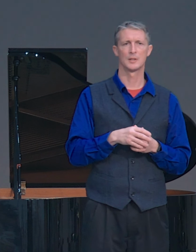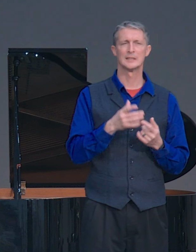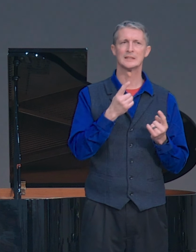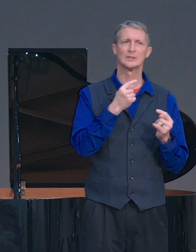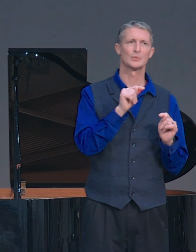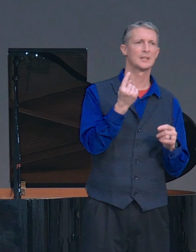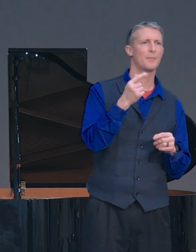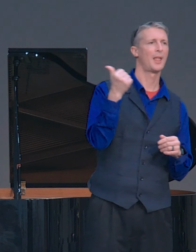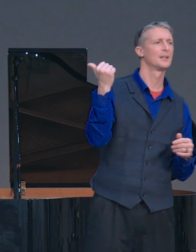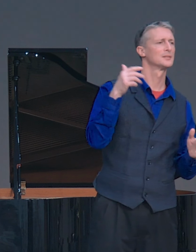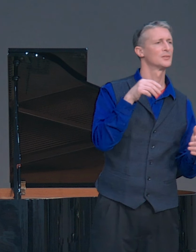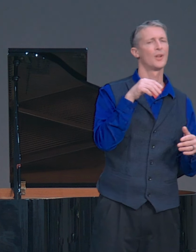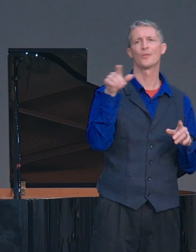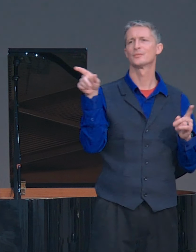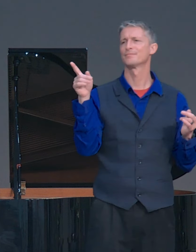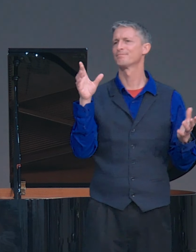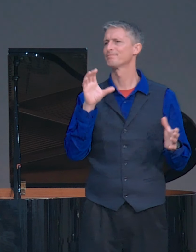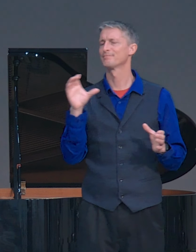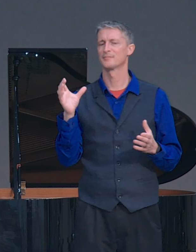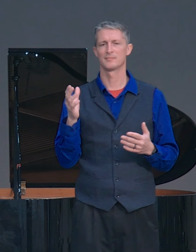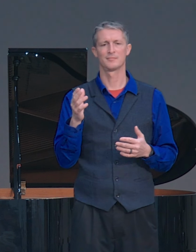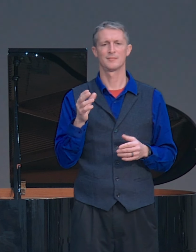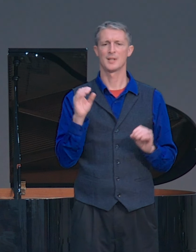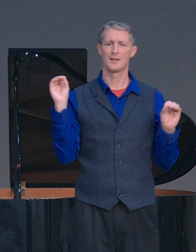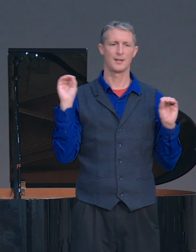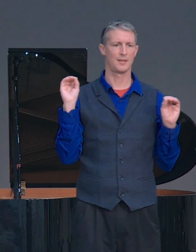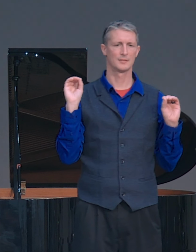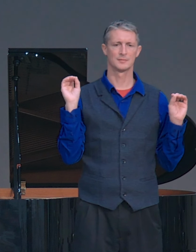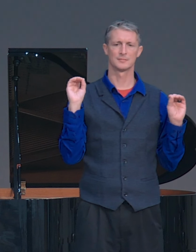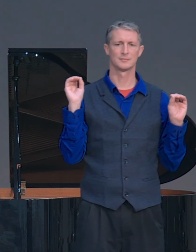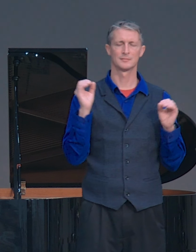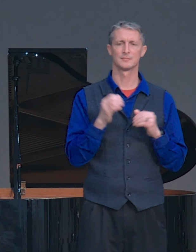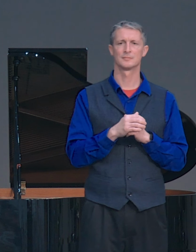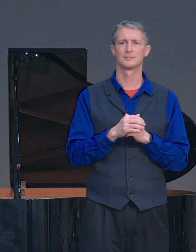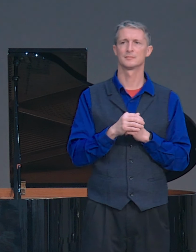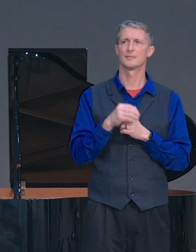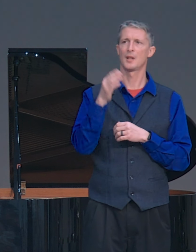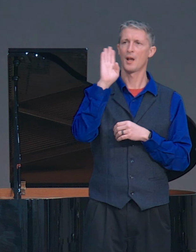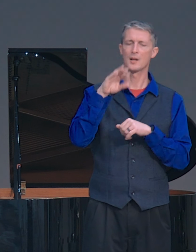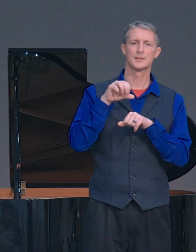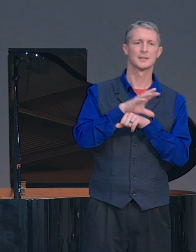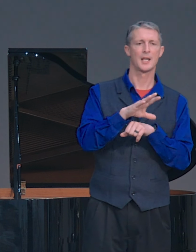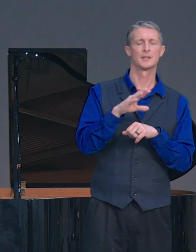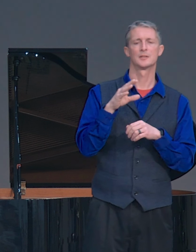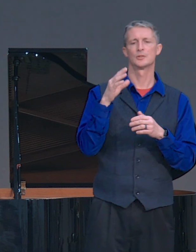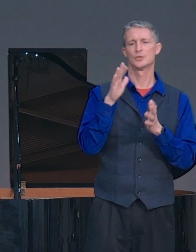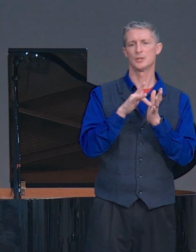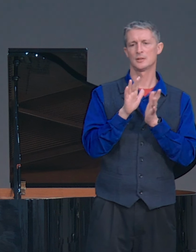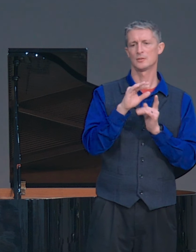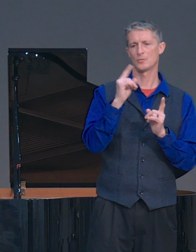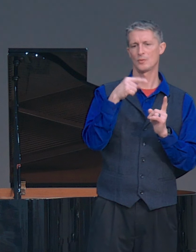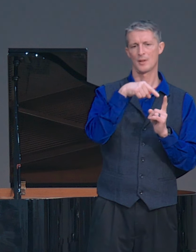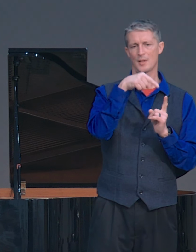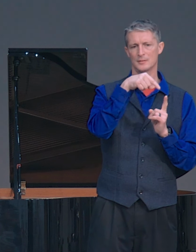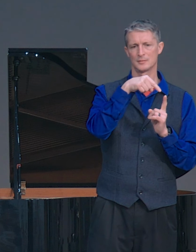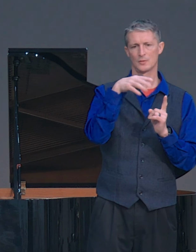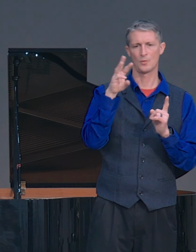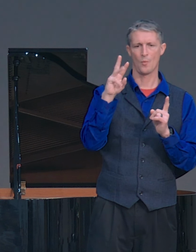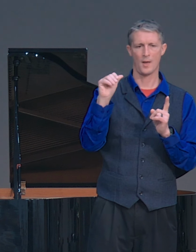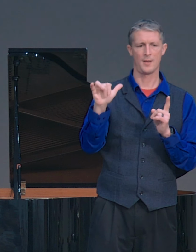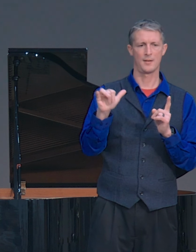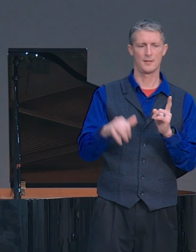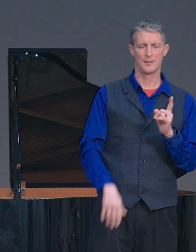but that God would send Jesus. Earlier in that same gospel, John would write,